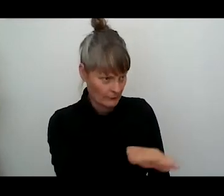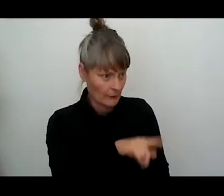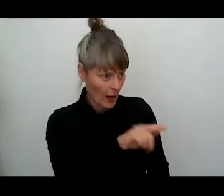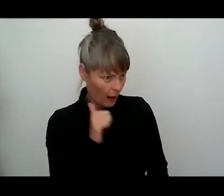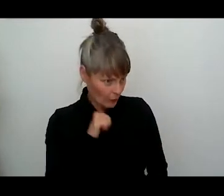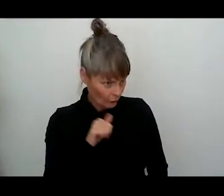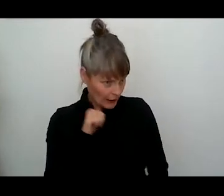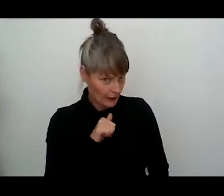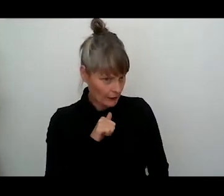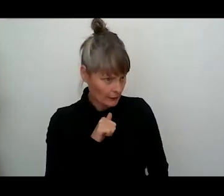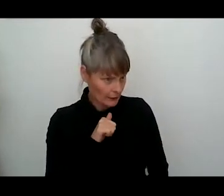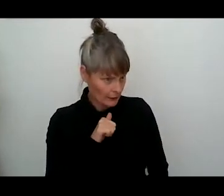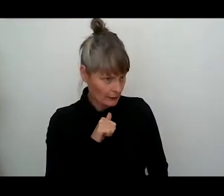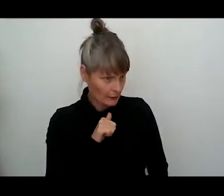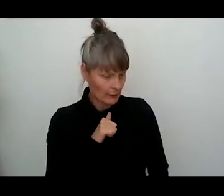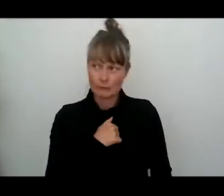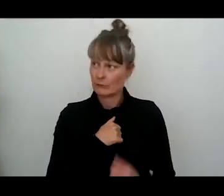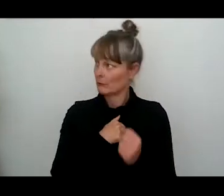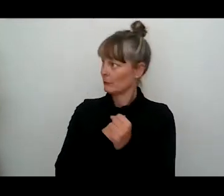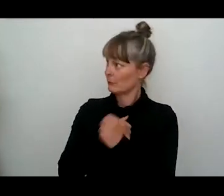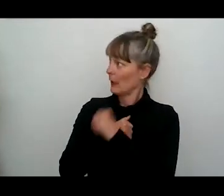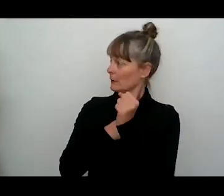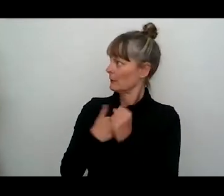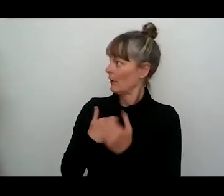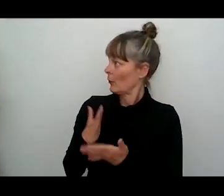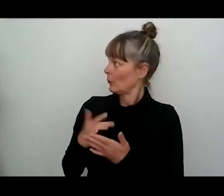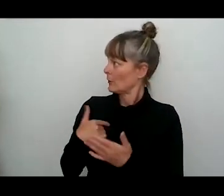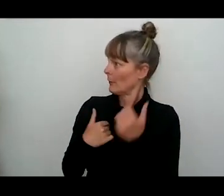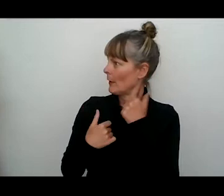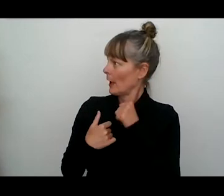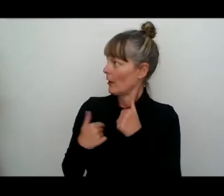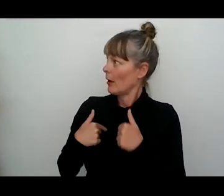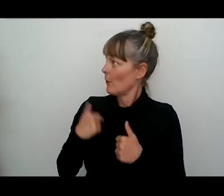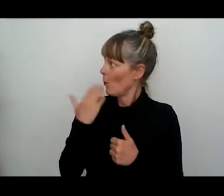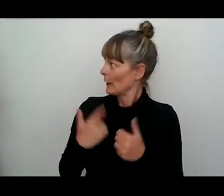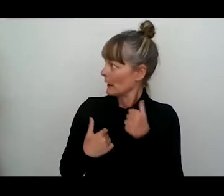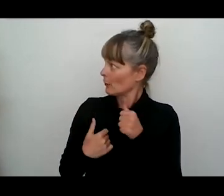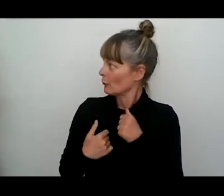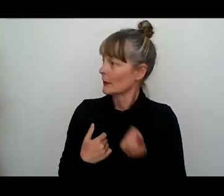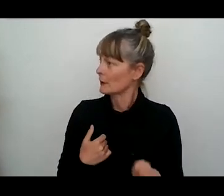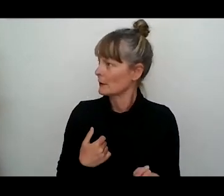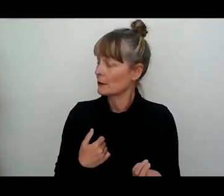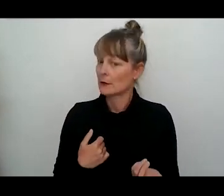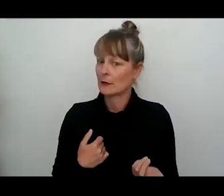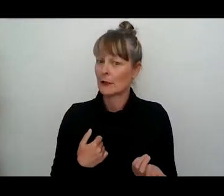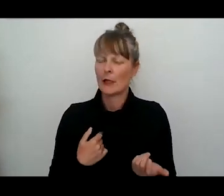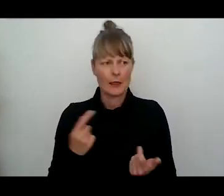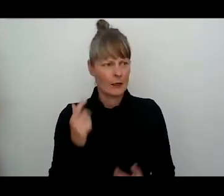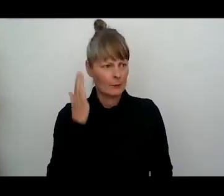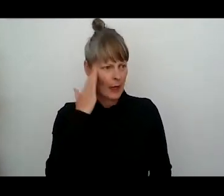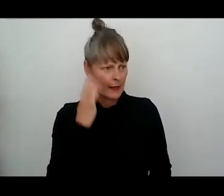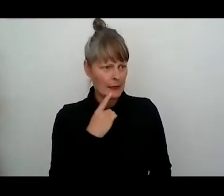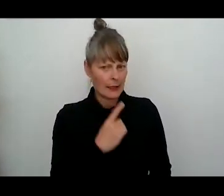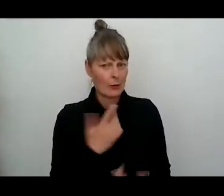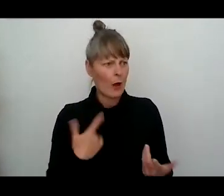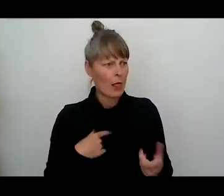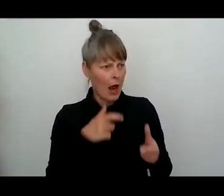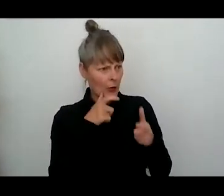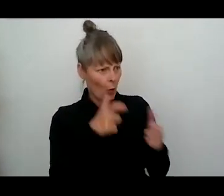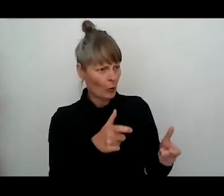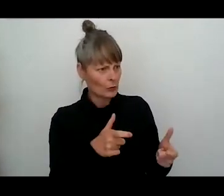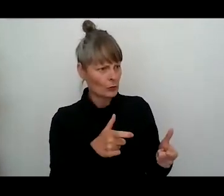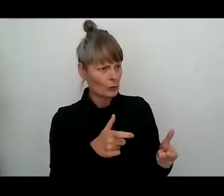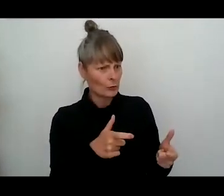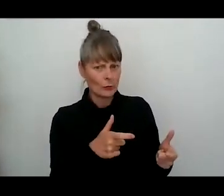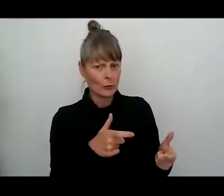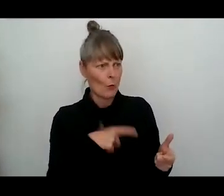hungry? Yes, you know, of course I'm hungry. I'm always hungry. And she said, well, I called you. Why didn't you